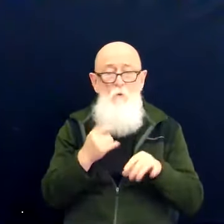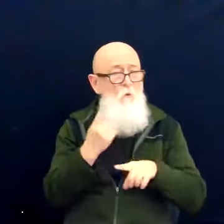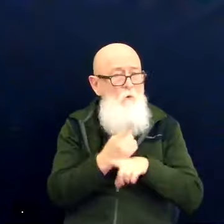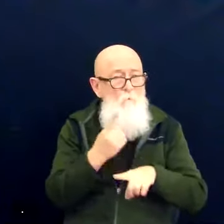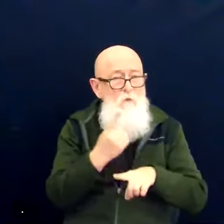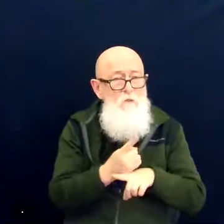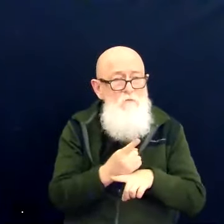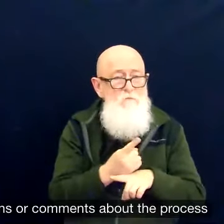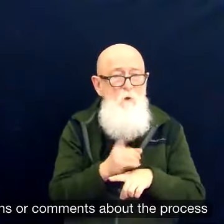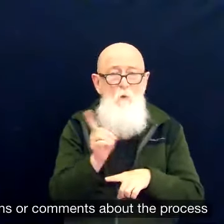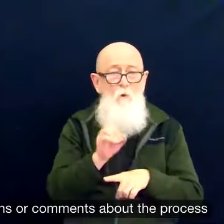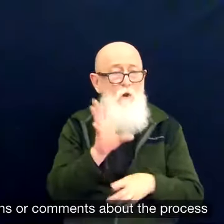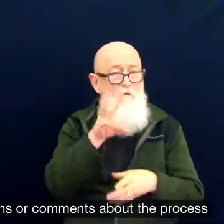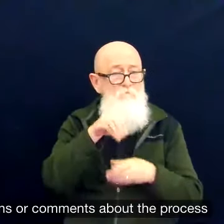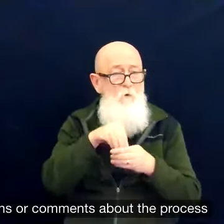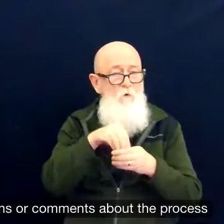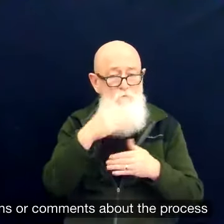on?